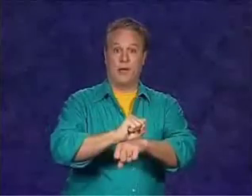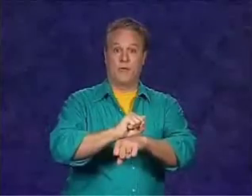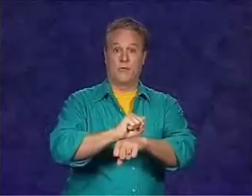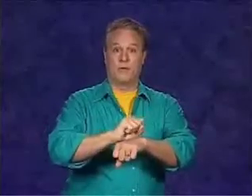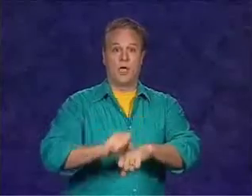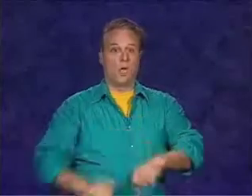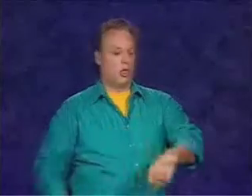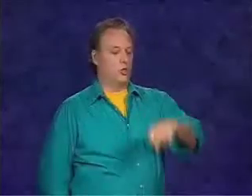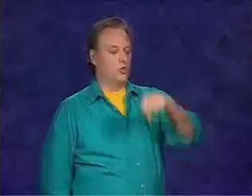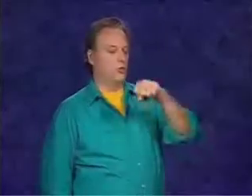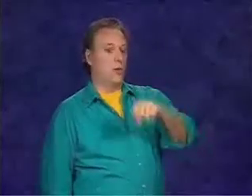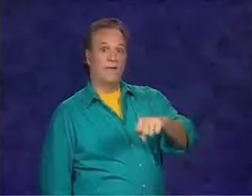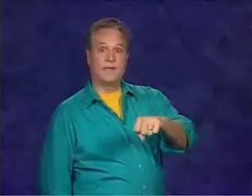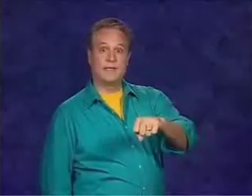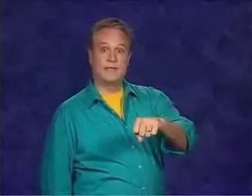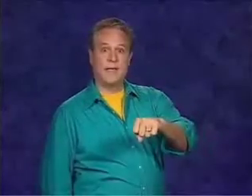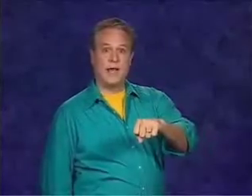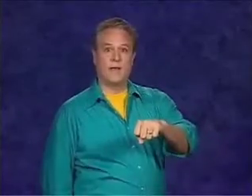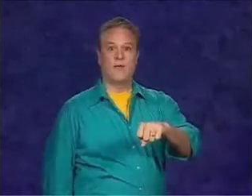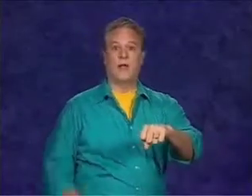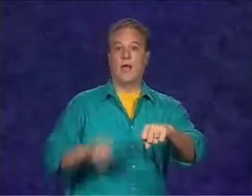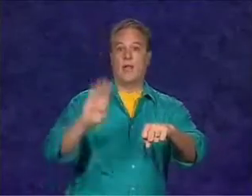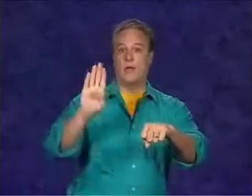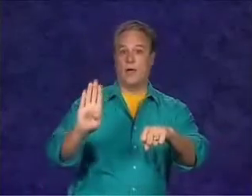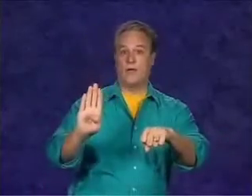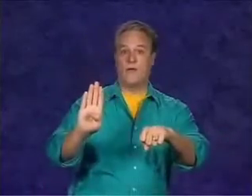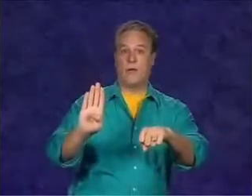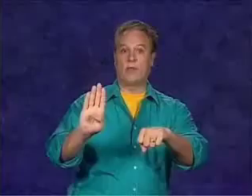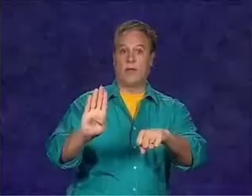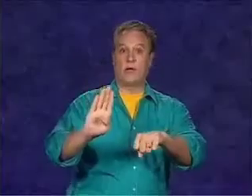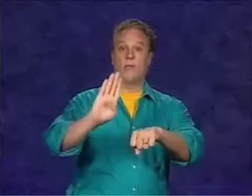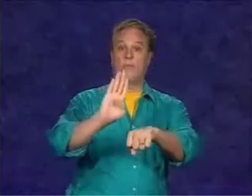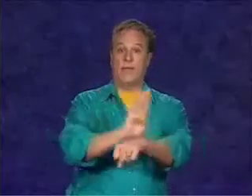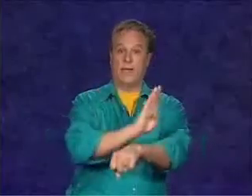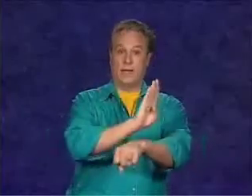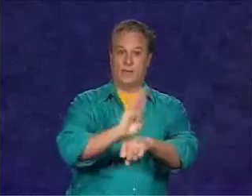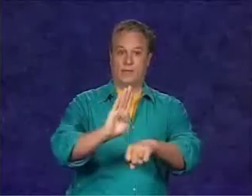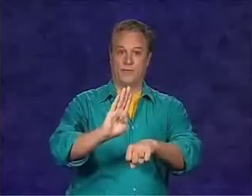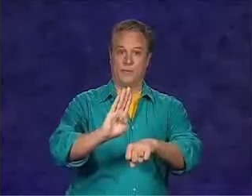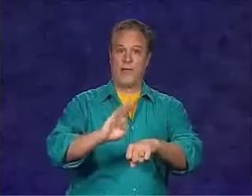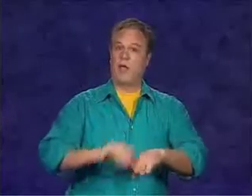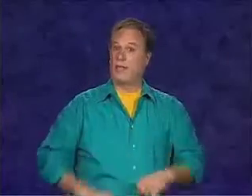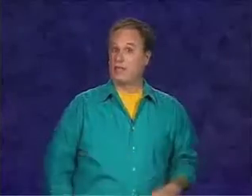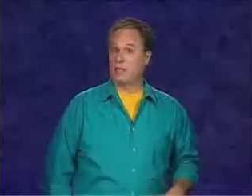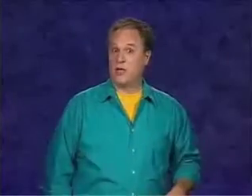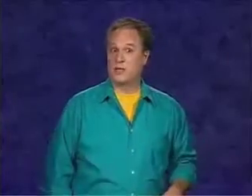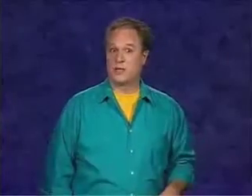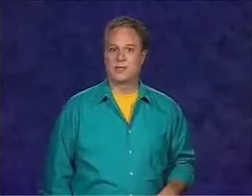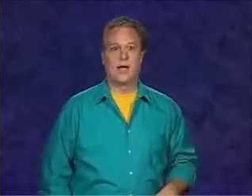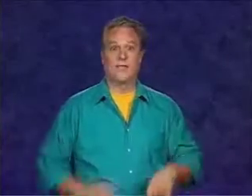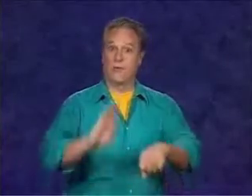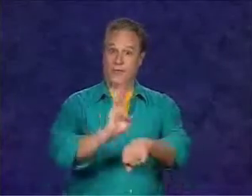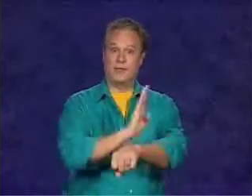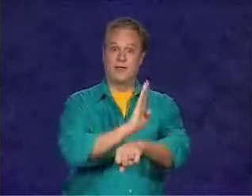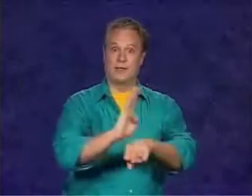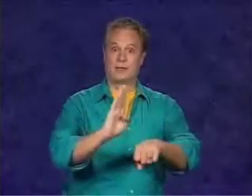down. Use one fist as the anvil and the other forming the letter B. This is also the sign for business.